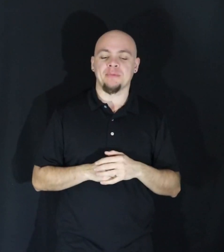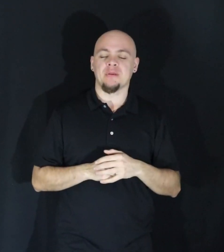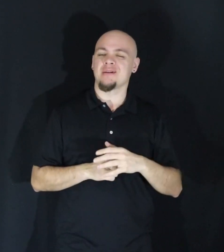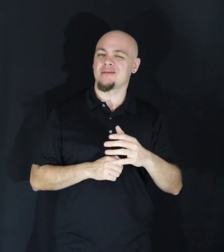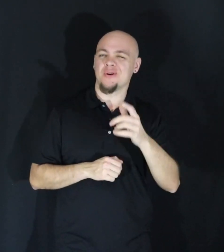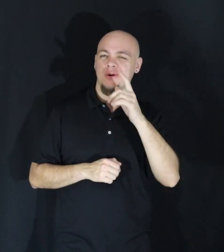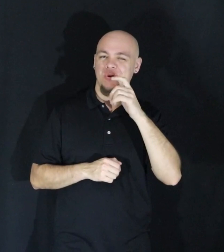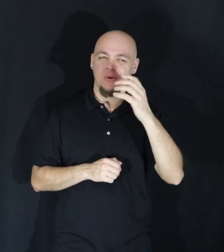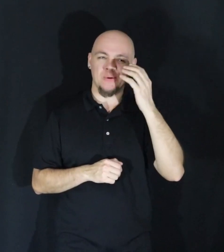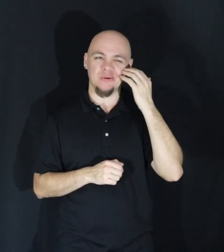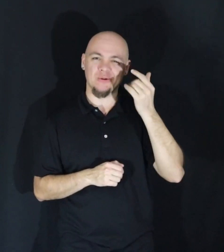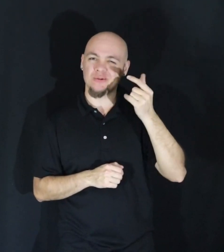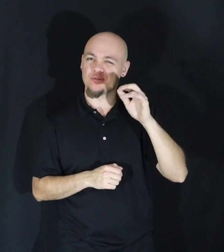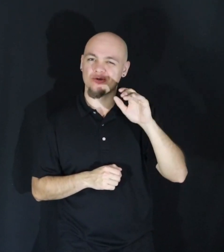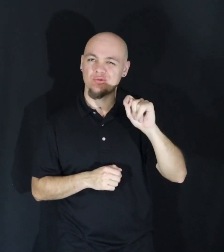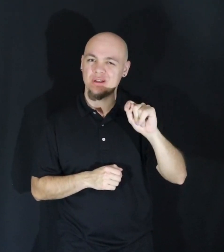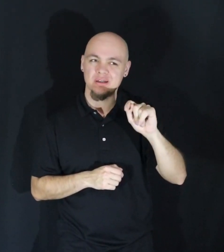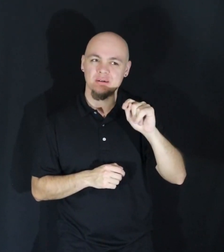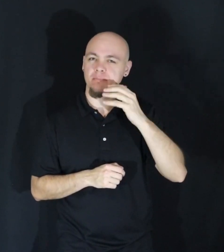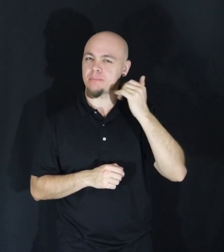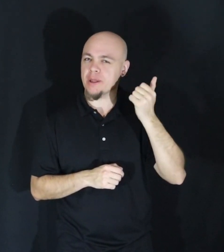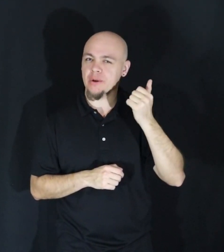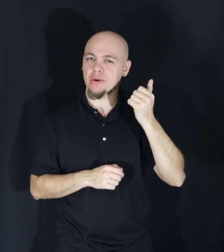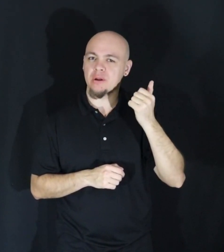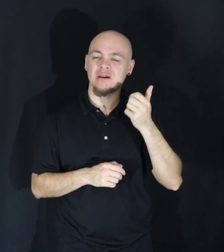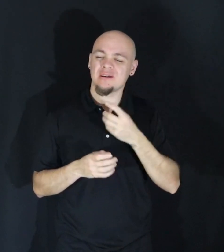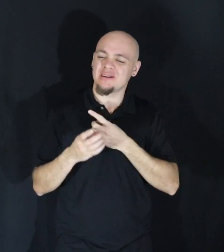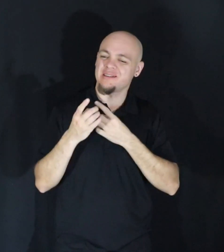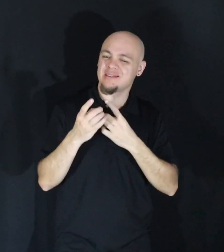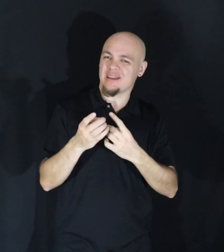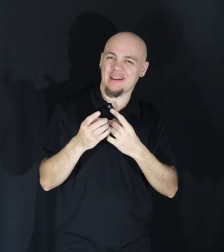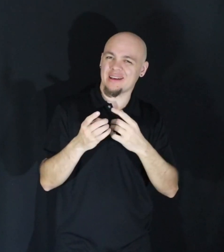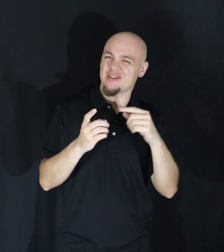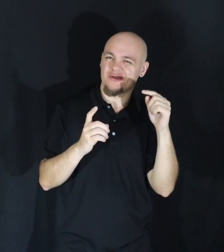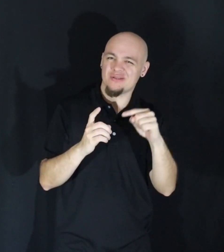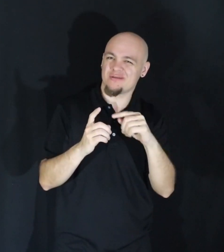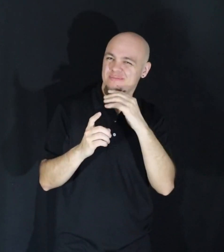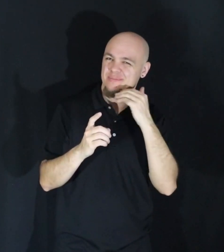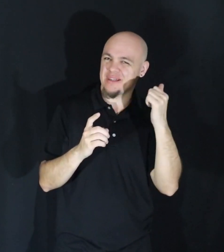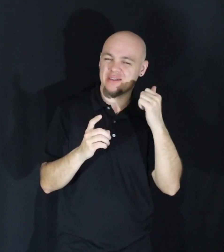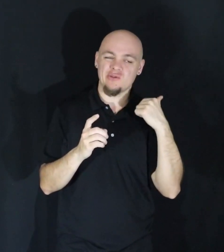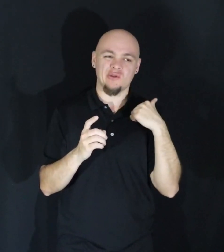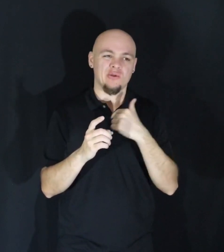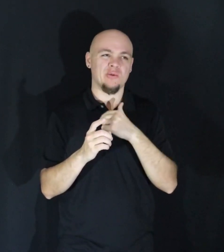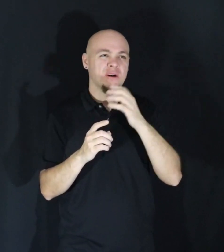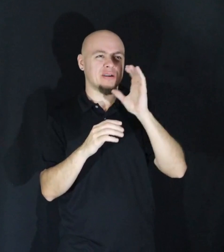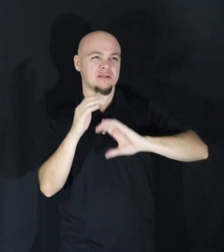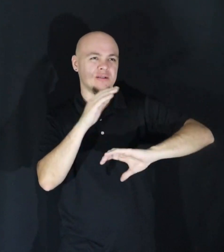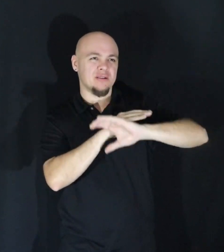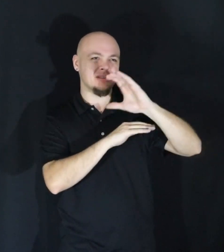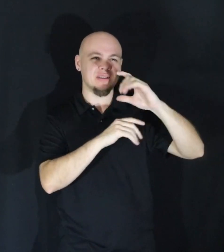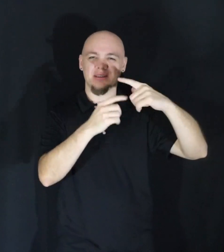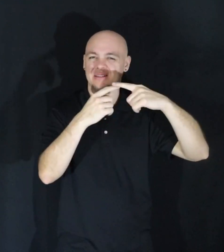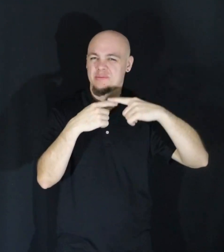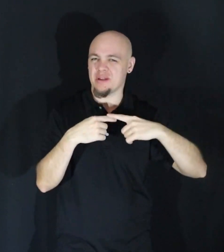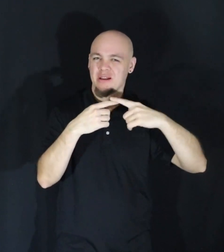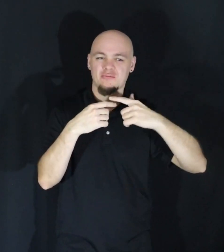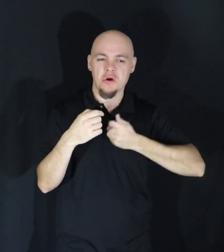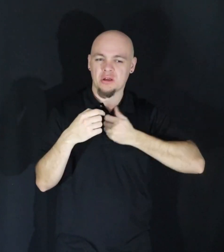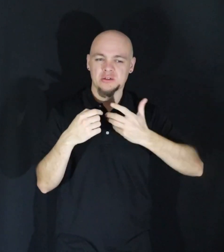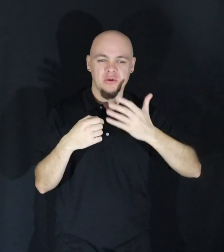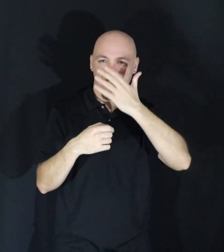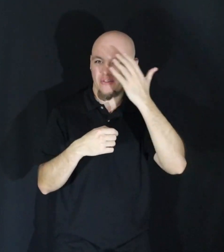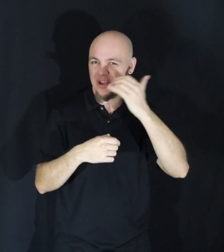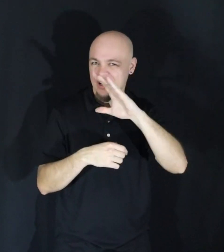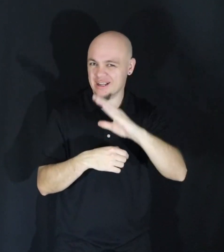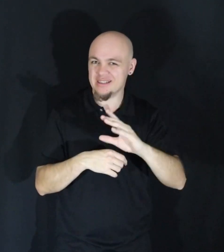Who knows grit more than us? Dedication more than us. With a sun at dawn, dependable, a sonnet unforgettable,